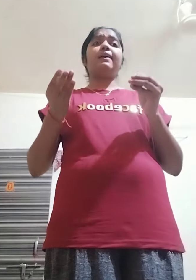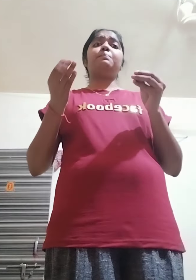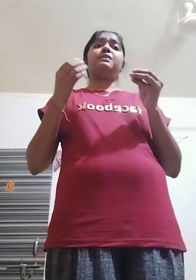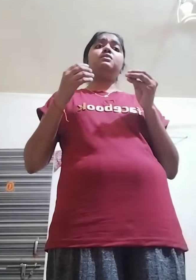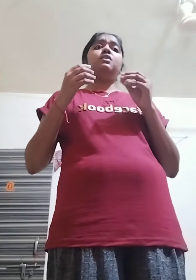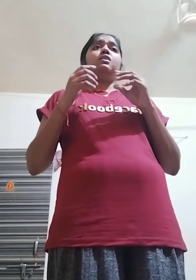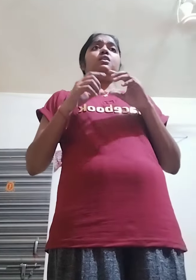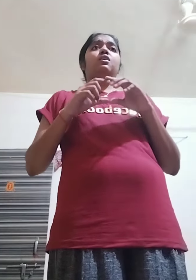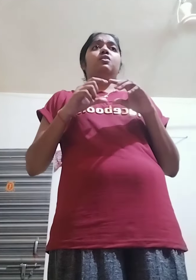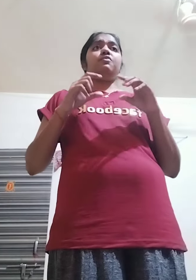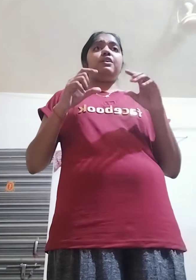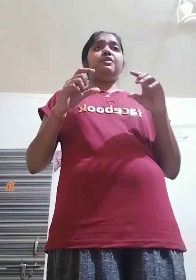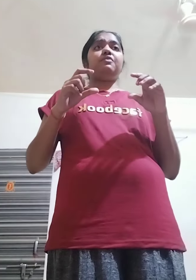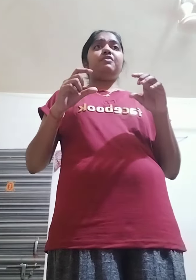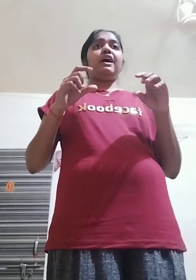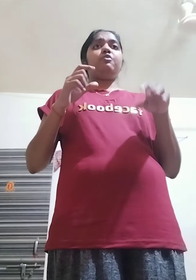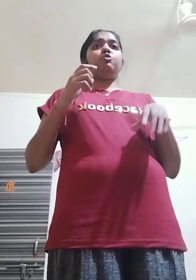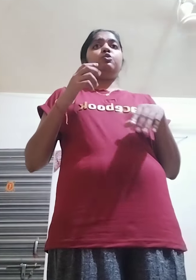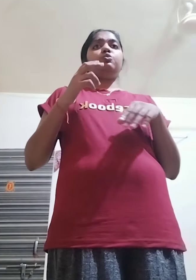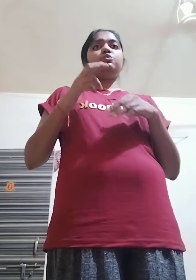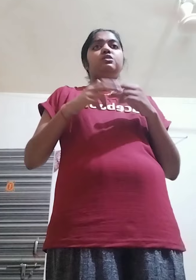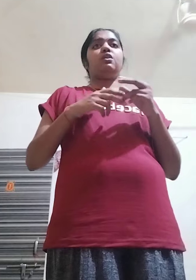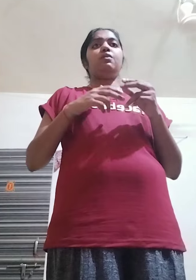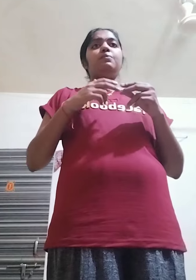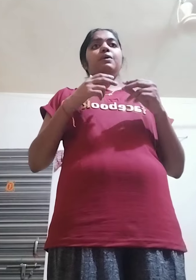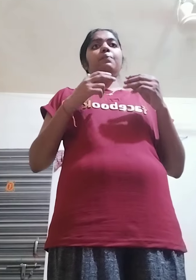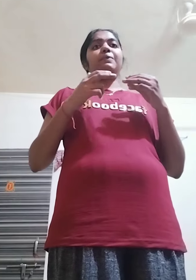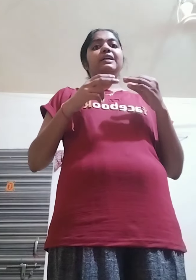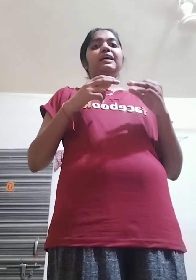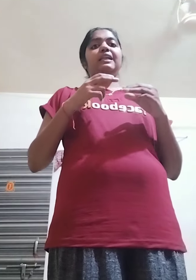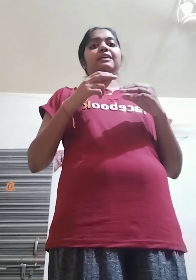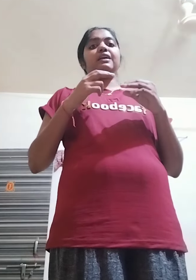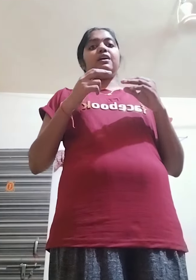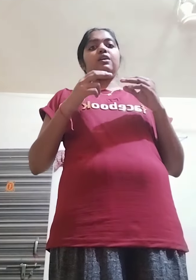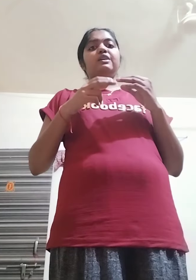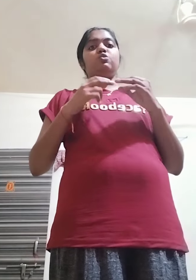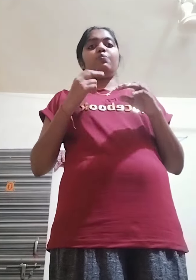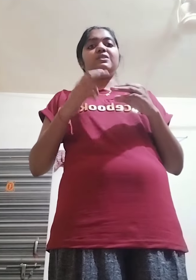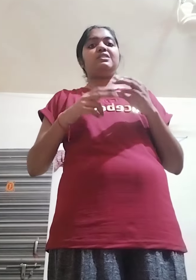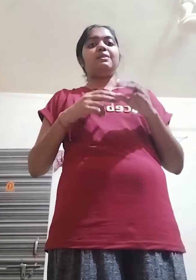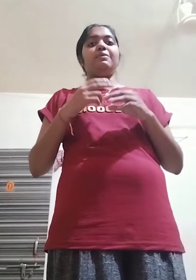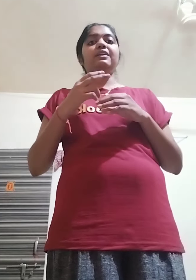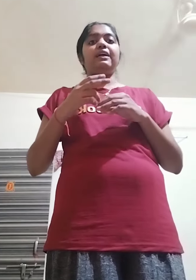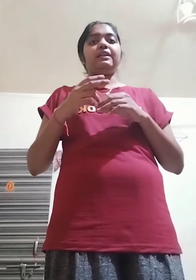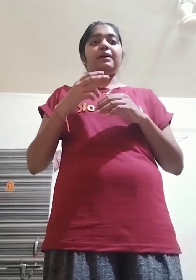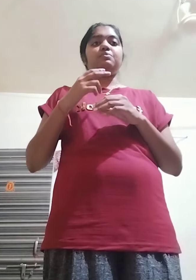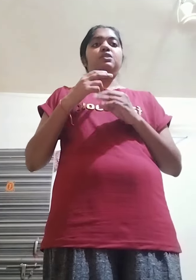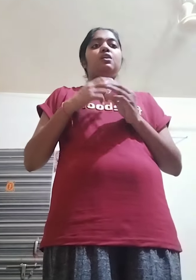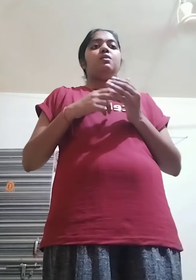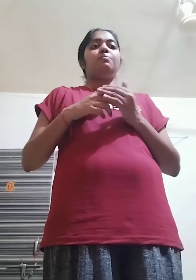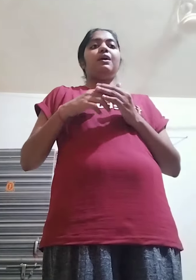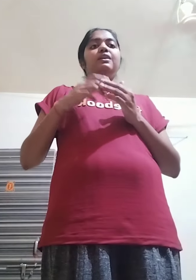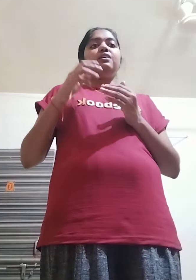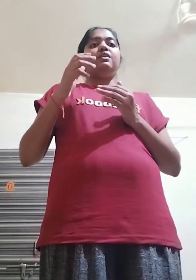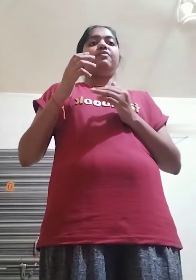happen? We have to use the println SOP statement 10 times. But we